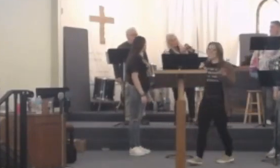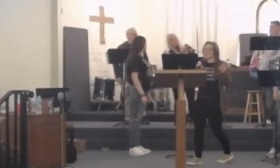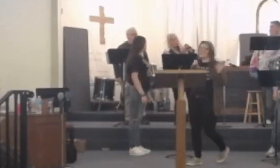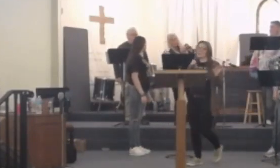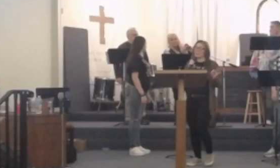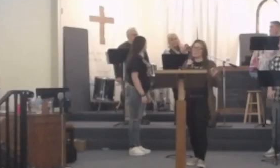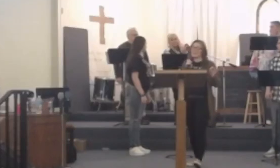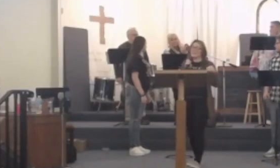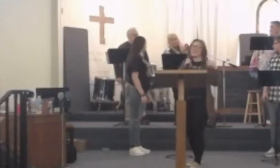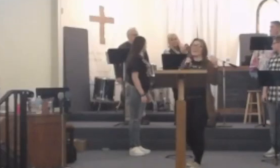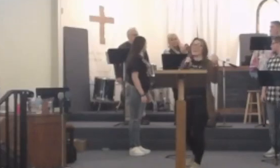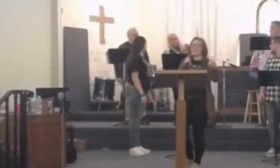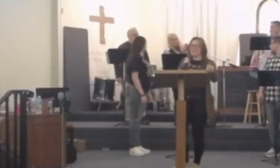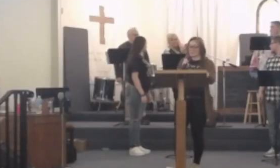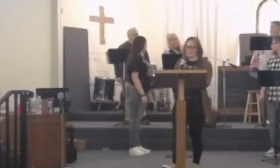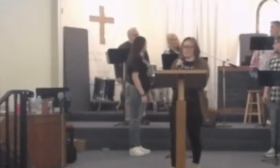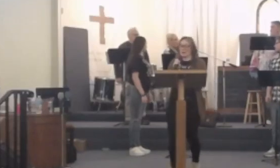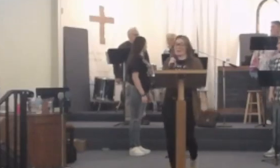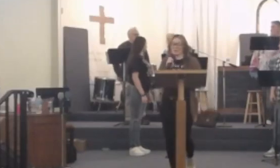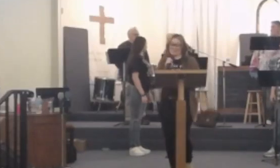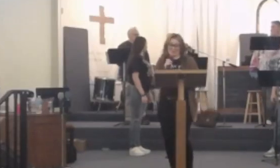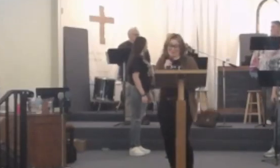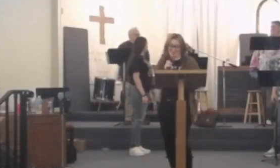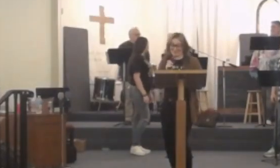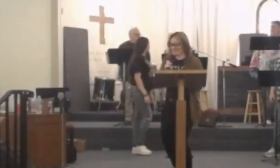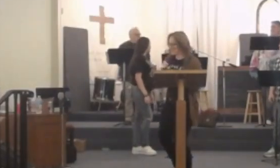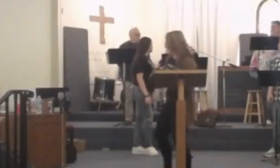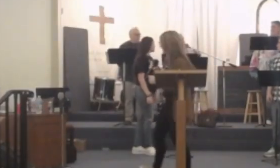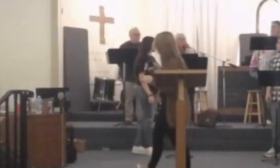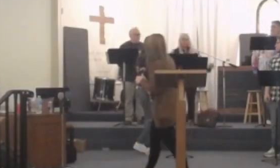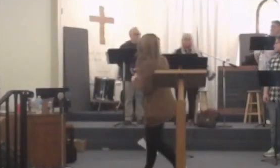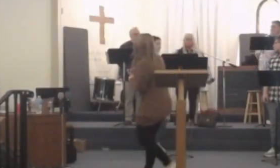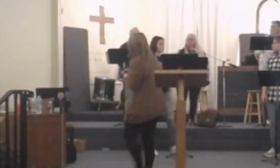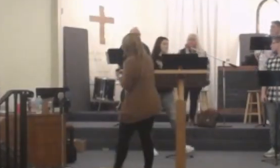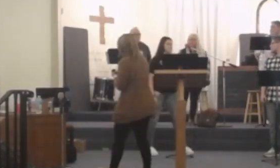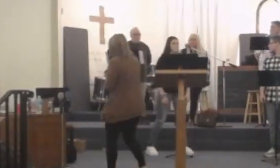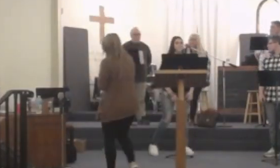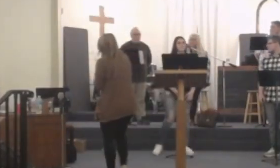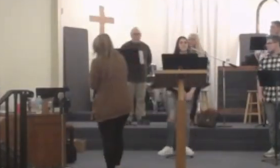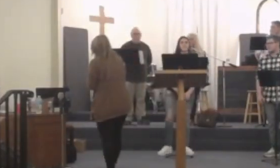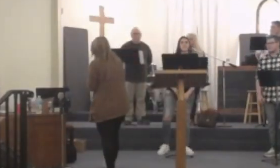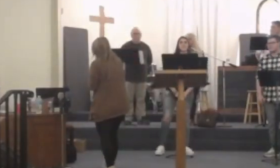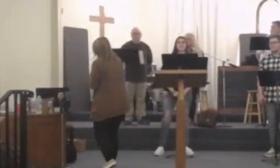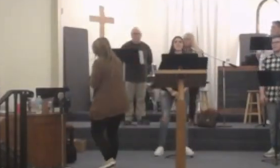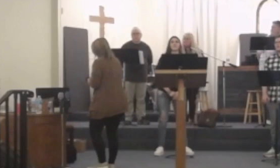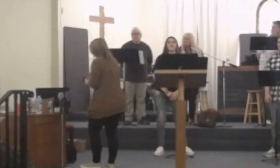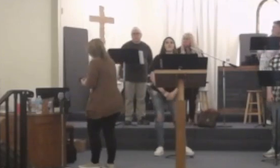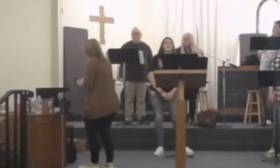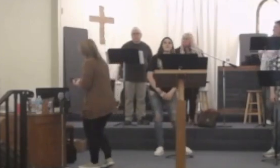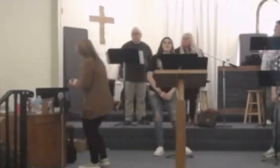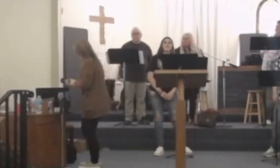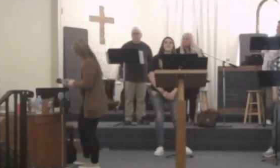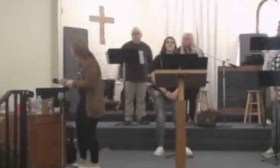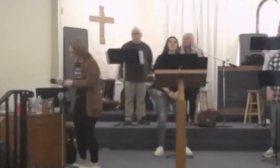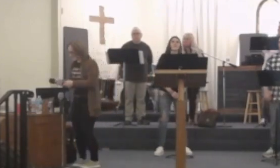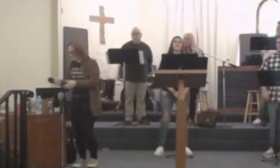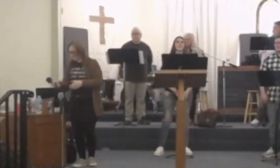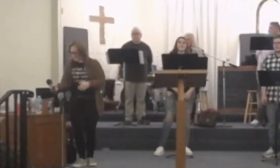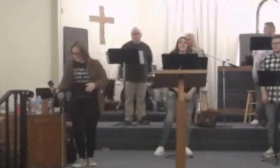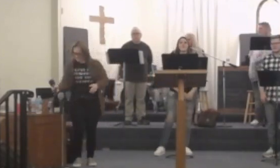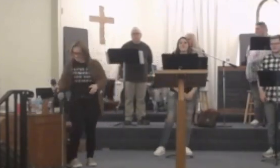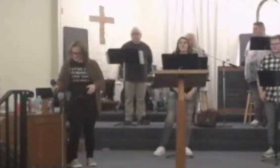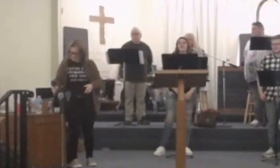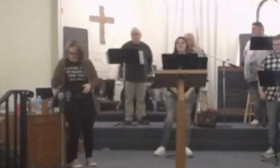We're going to pray first, and then we will have our sermon. I'm watching our sound people make sure I don't get in trouble for praying in the singing